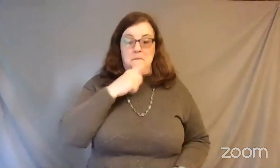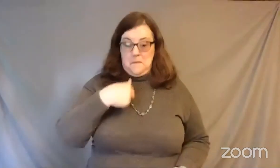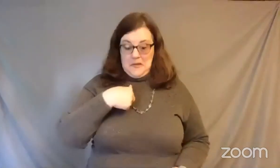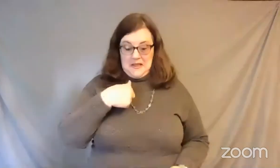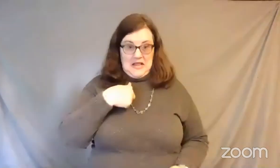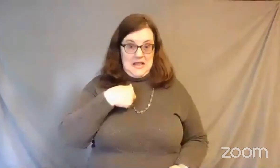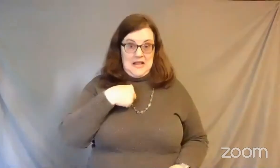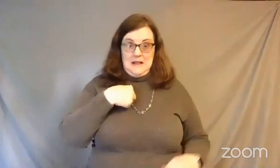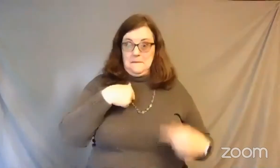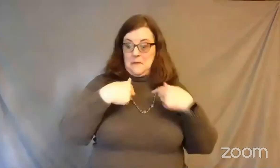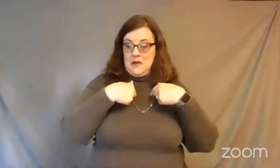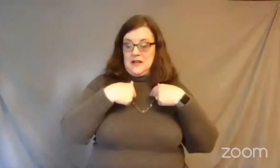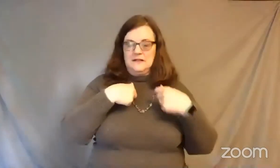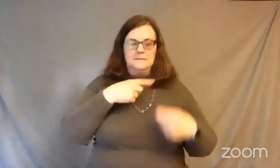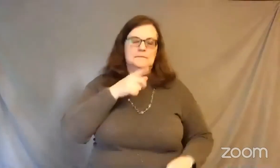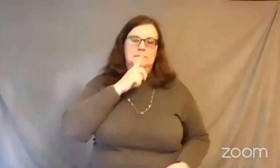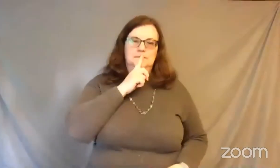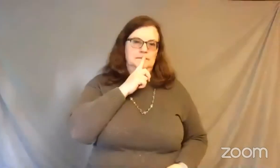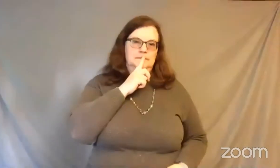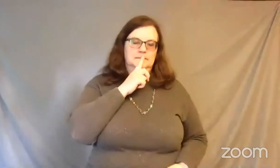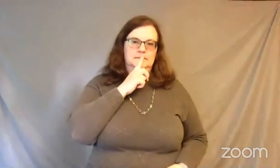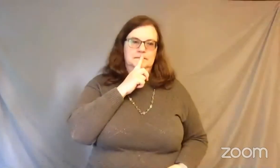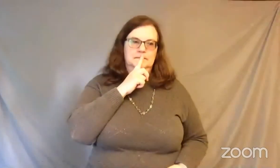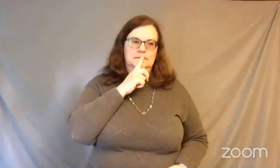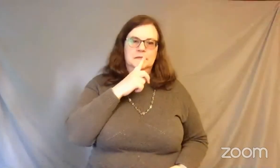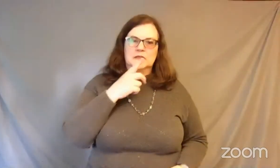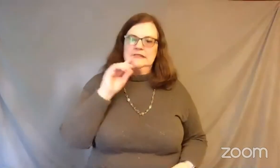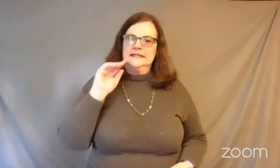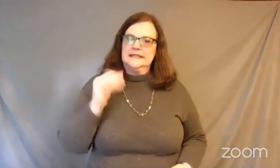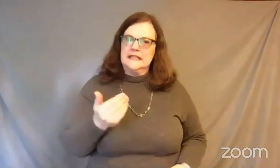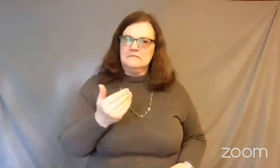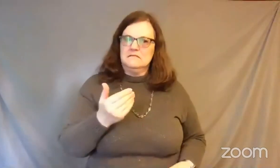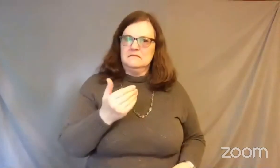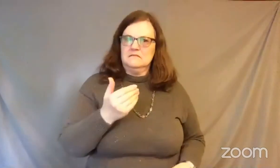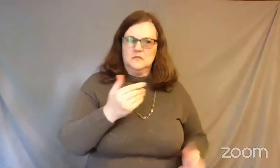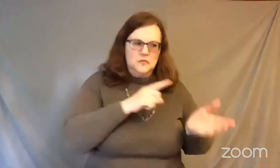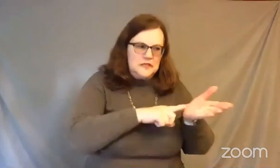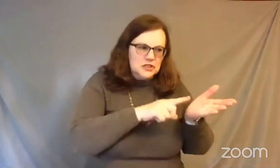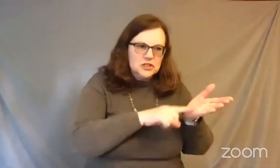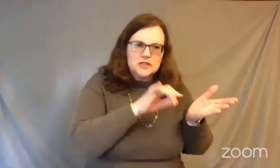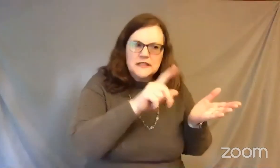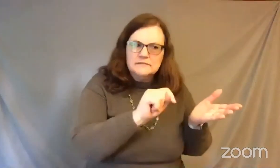One thing that is not seen in hearing research on hearing children is pointing at people.